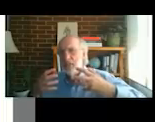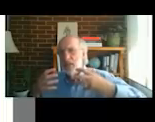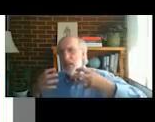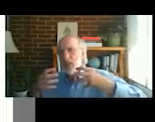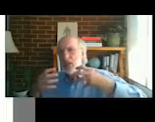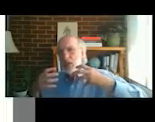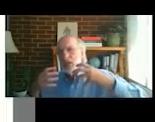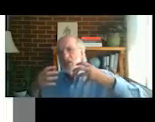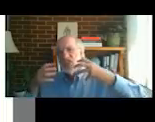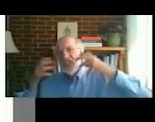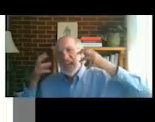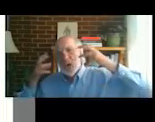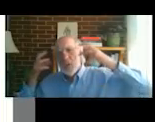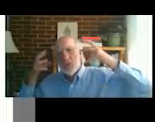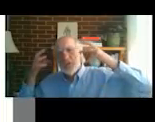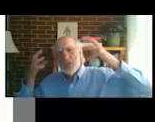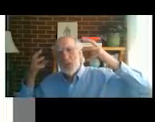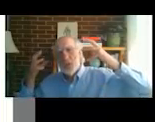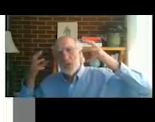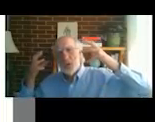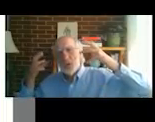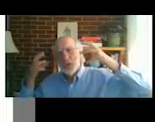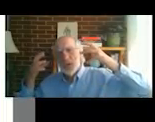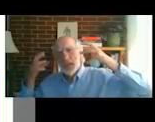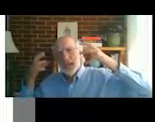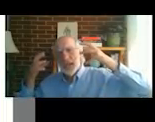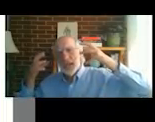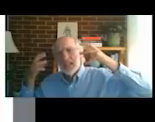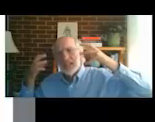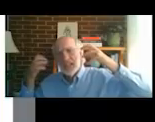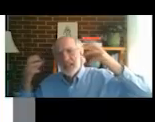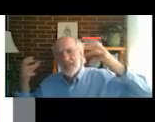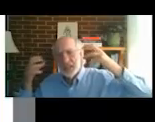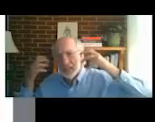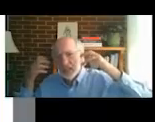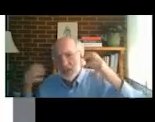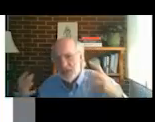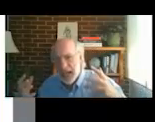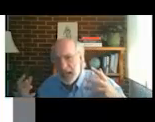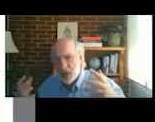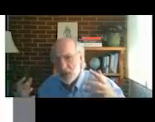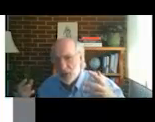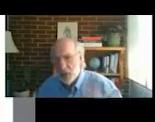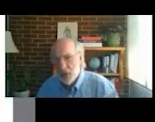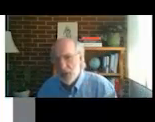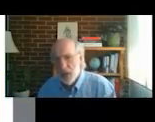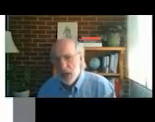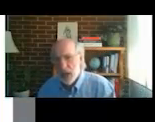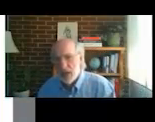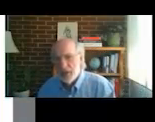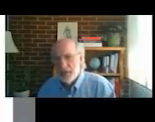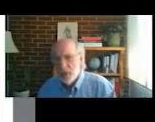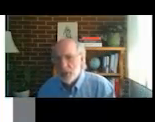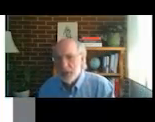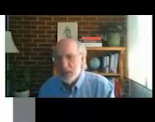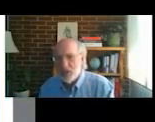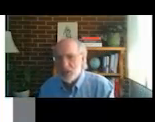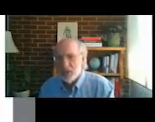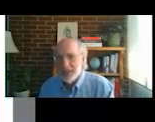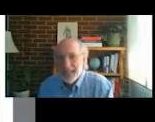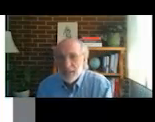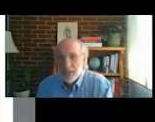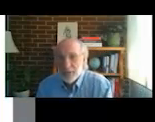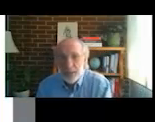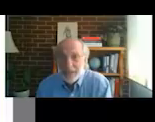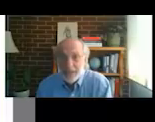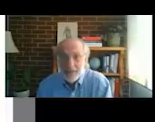the sound of the word as having value. For many